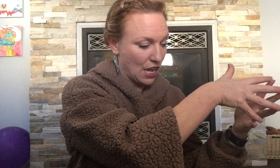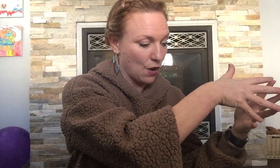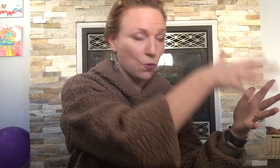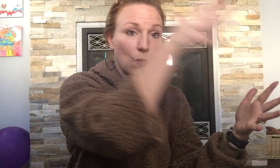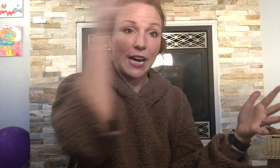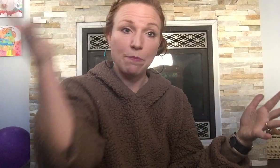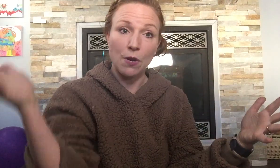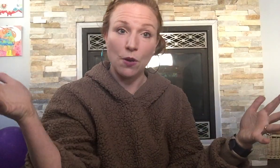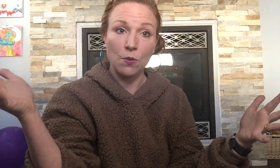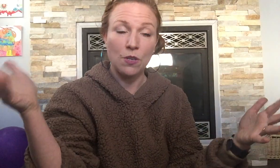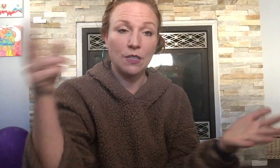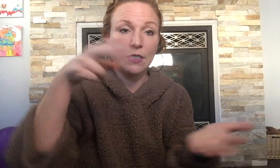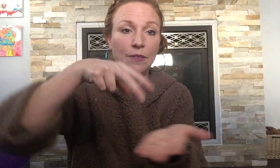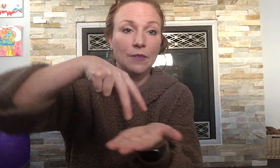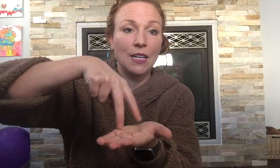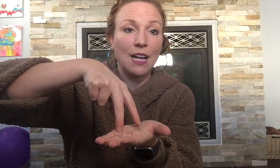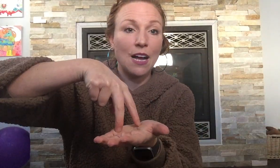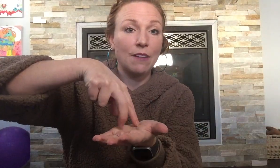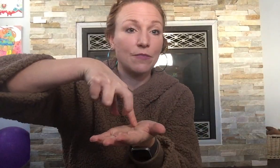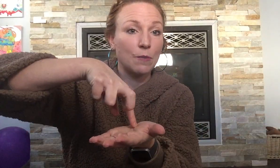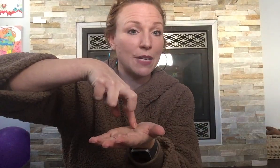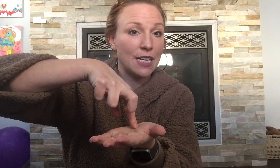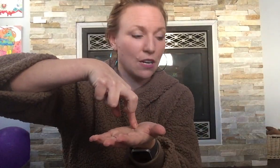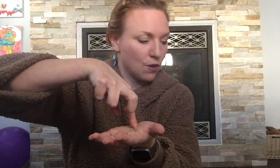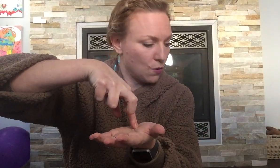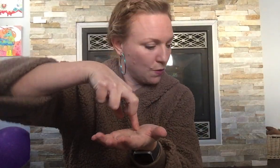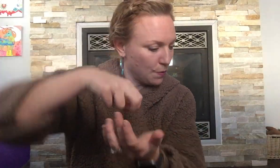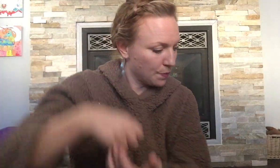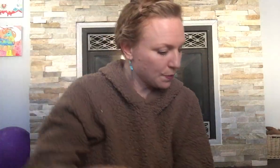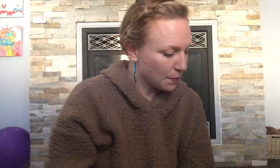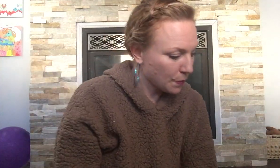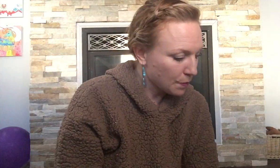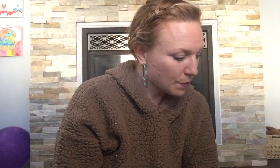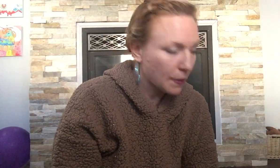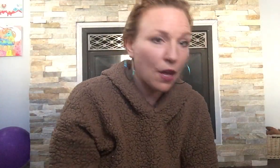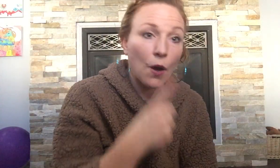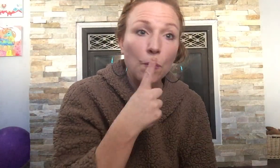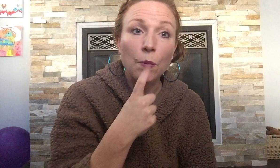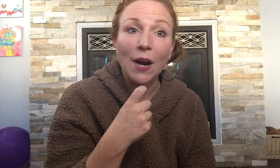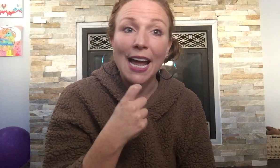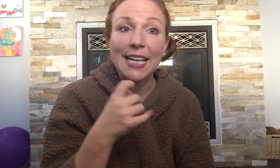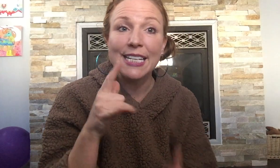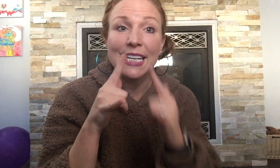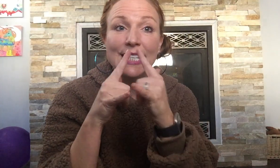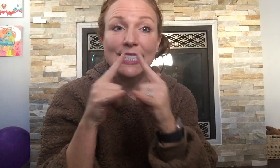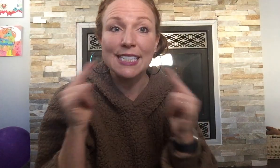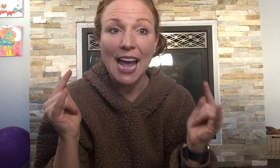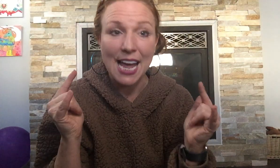a rainbow, a flamingo, a red